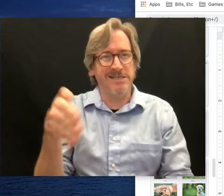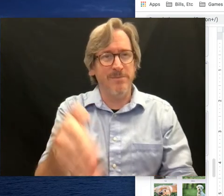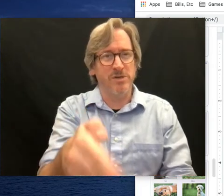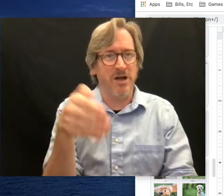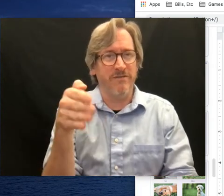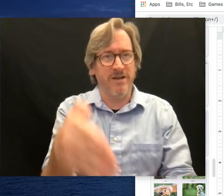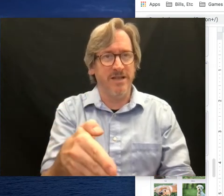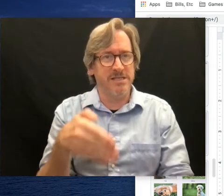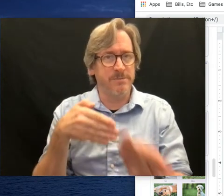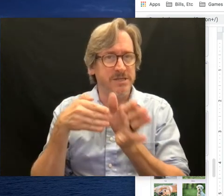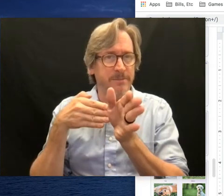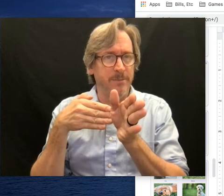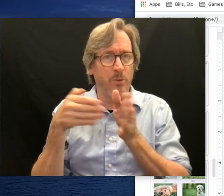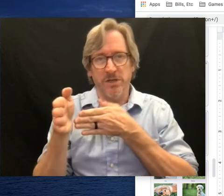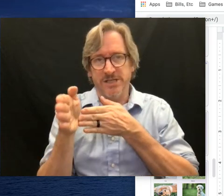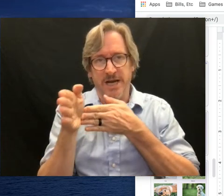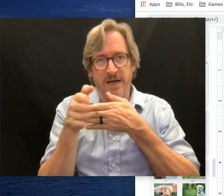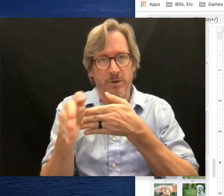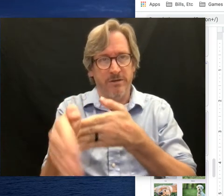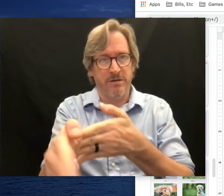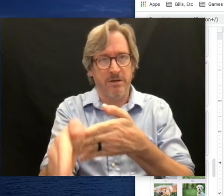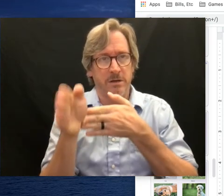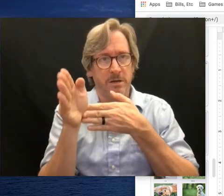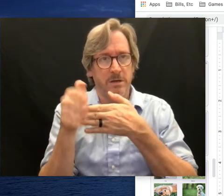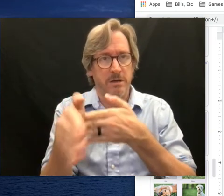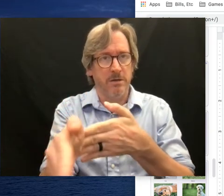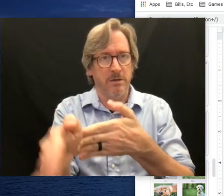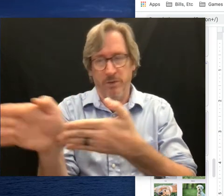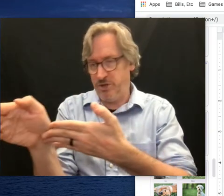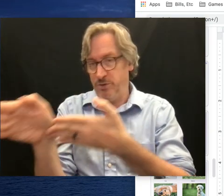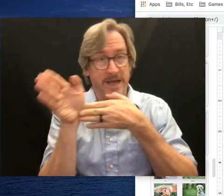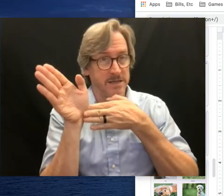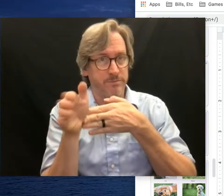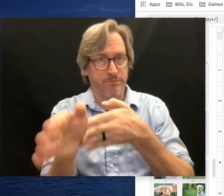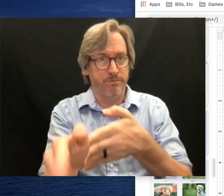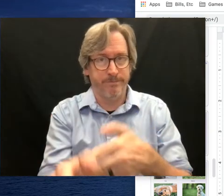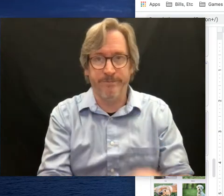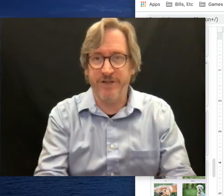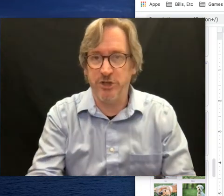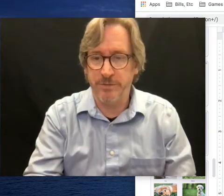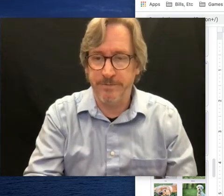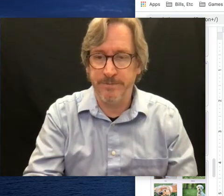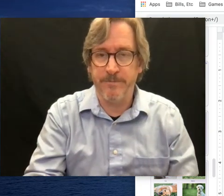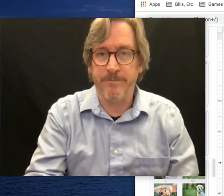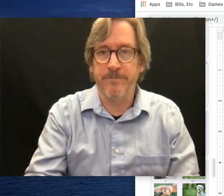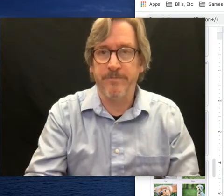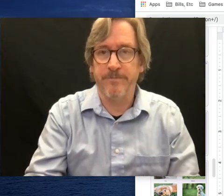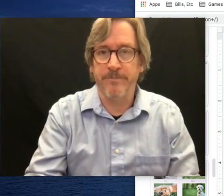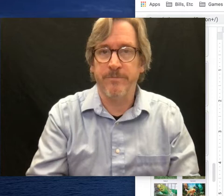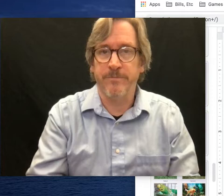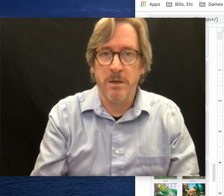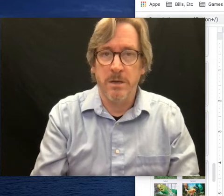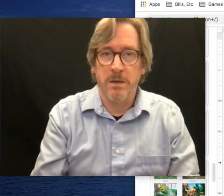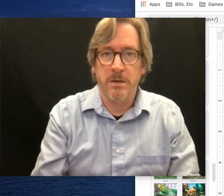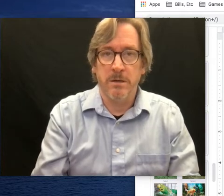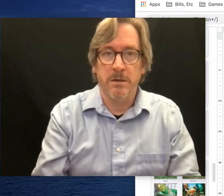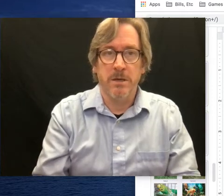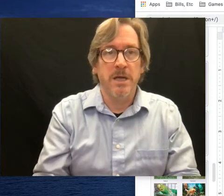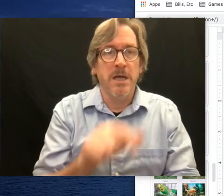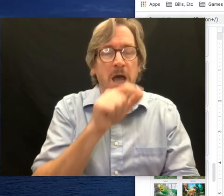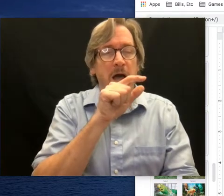I see most often this, but some people will sign it with with two hands. Fish.